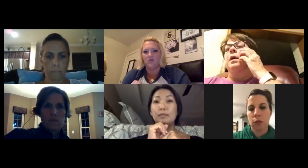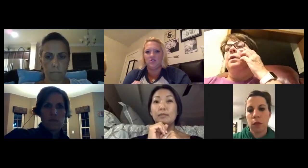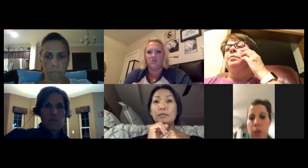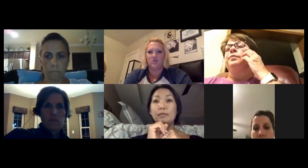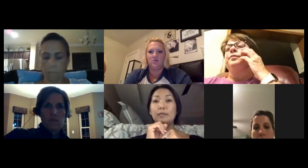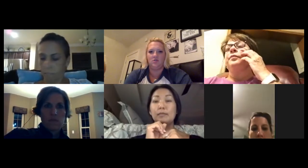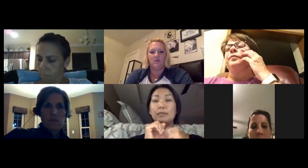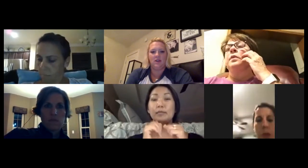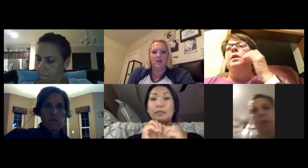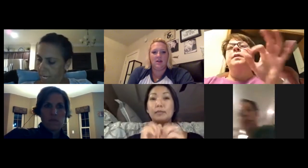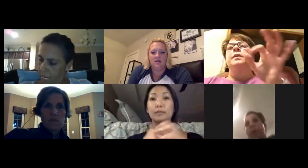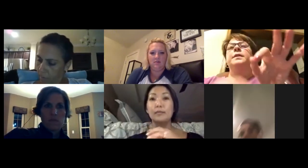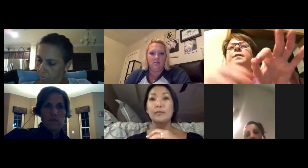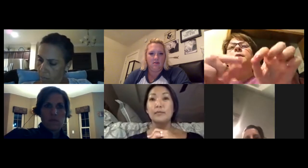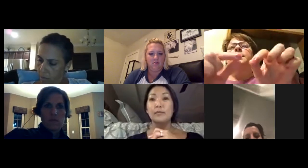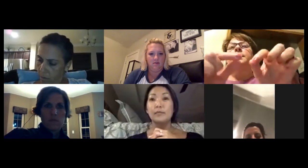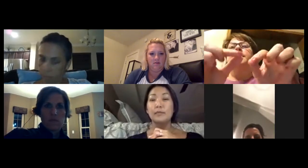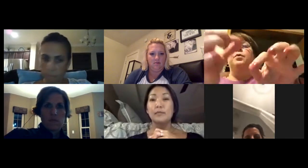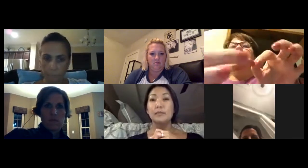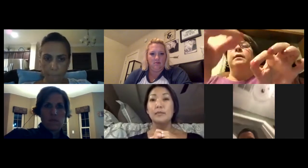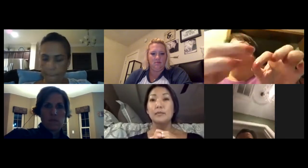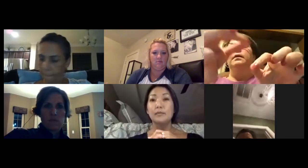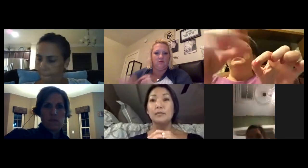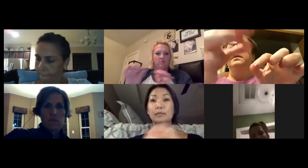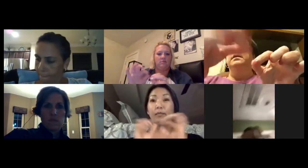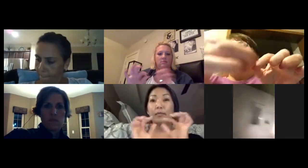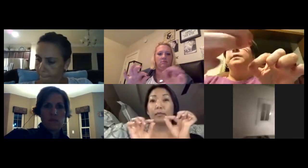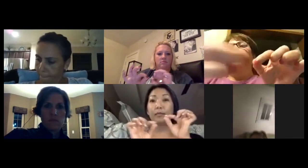Um, this is sewing. Sewing.